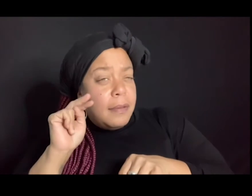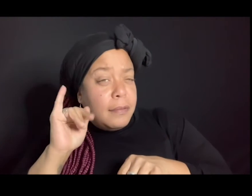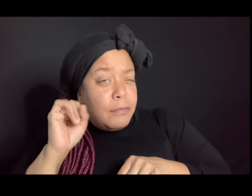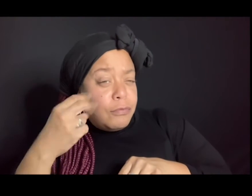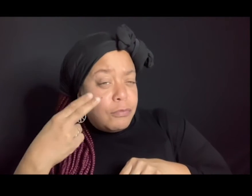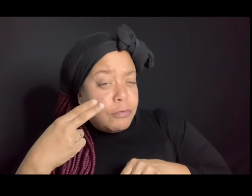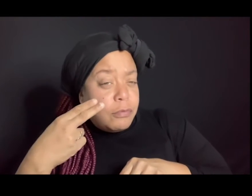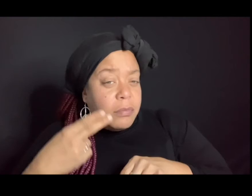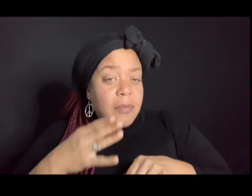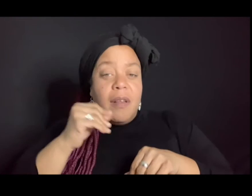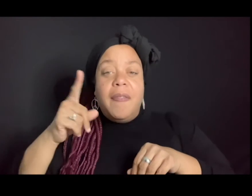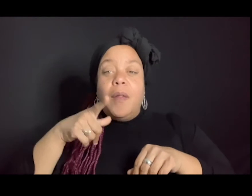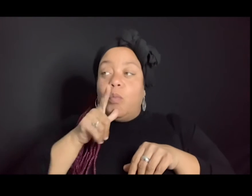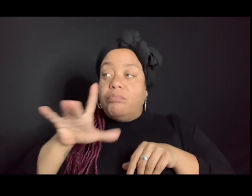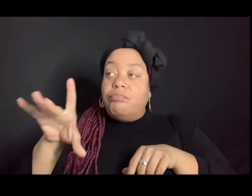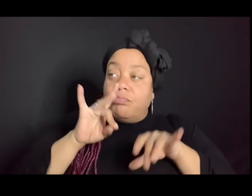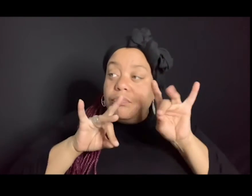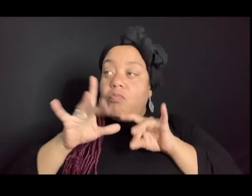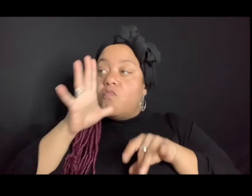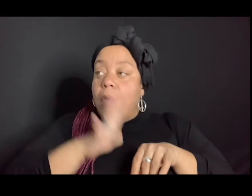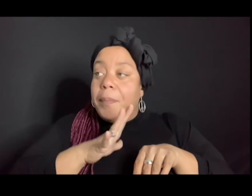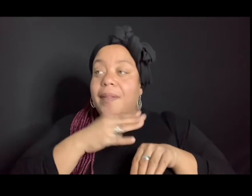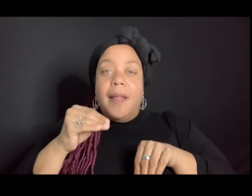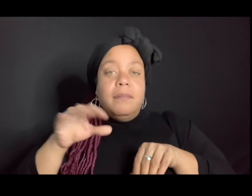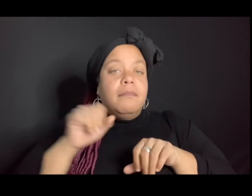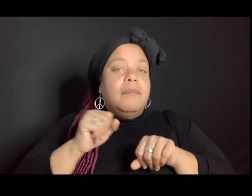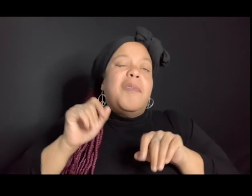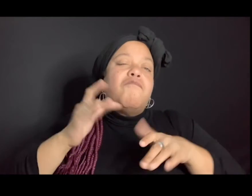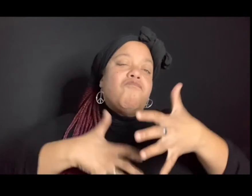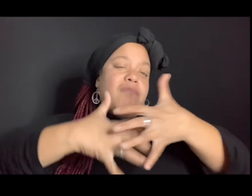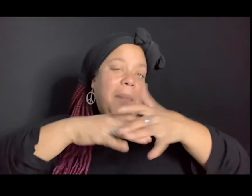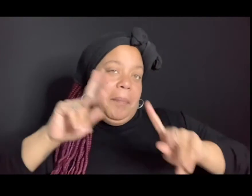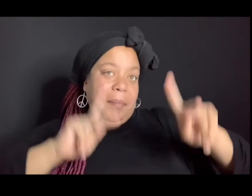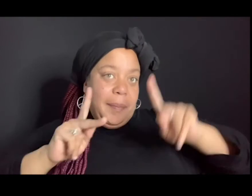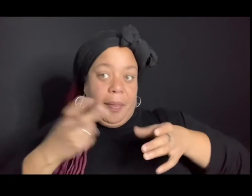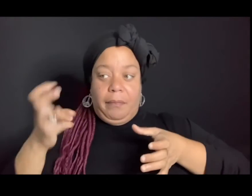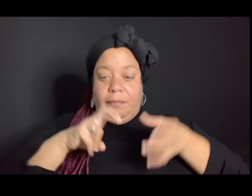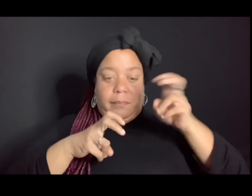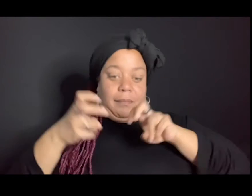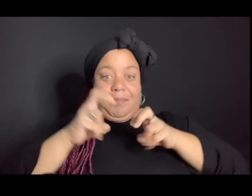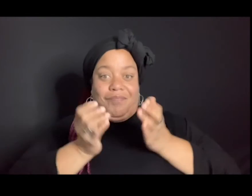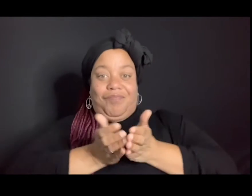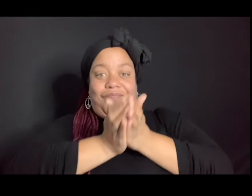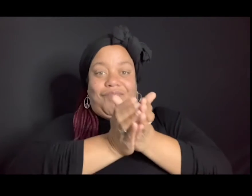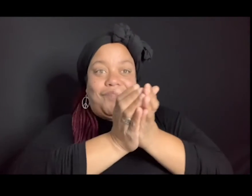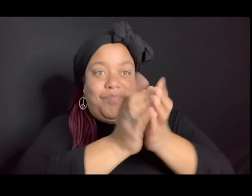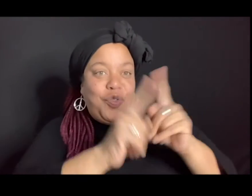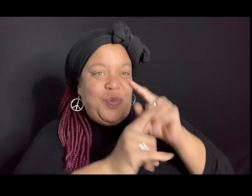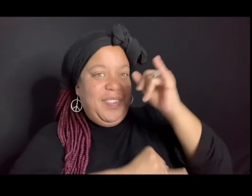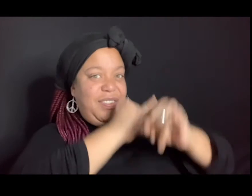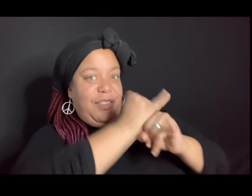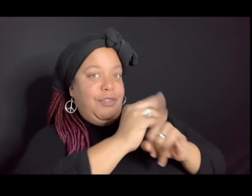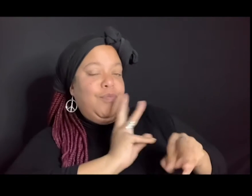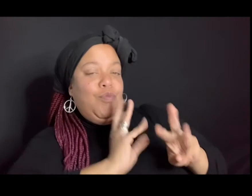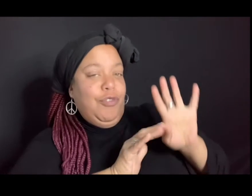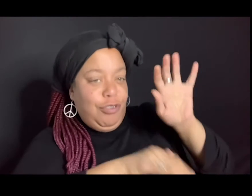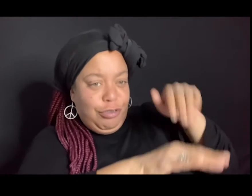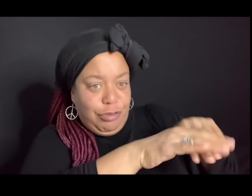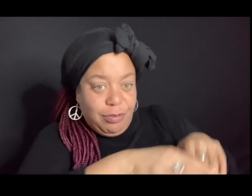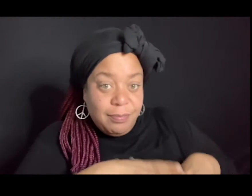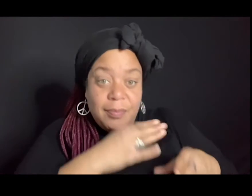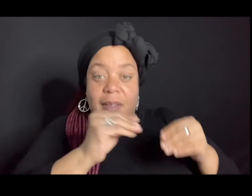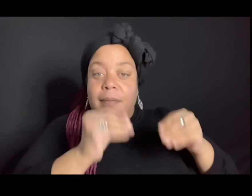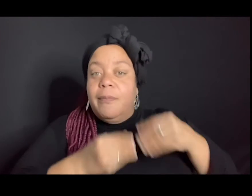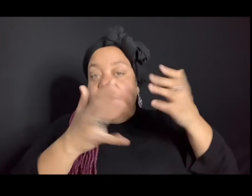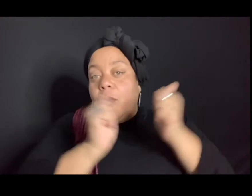the Danish, and they would pick women up and then take them out, or pregnant people up, and then take them out into international waters, provide them with